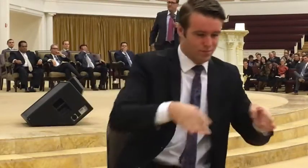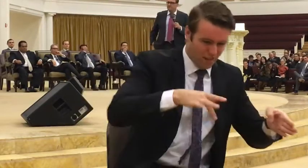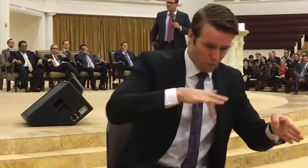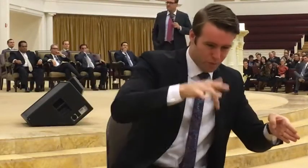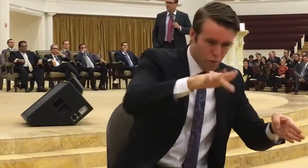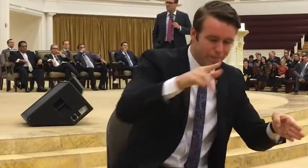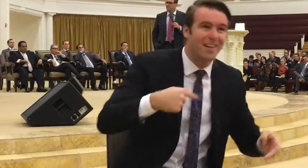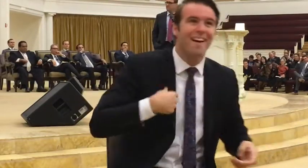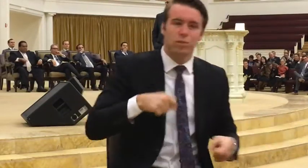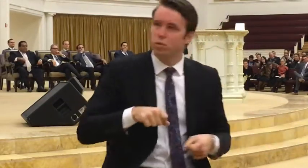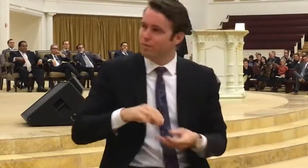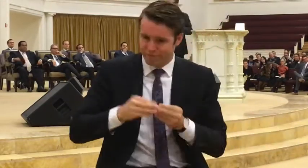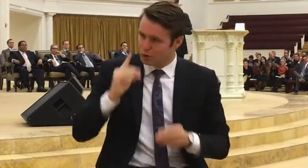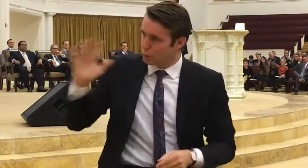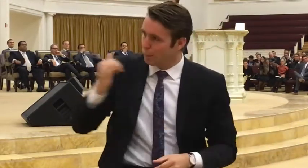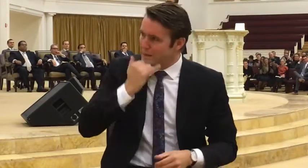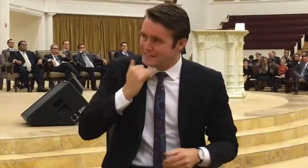is it?